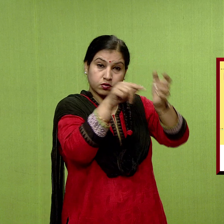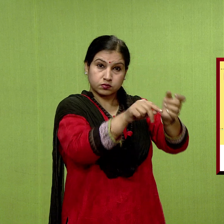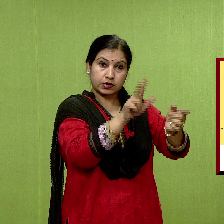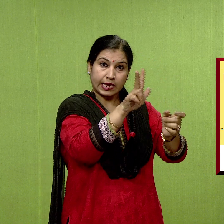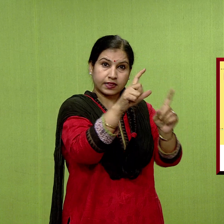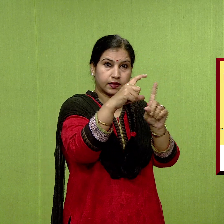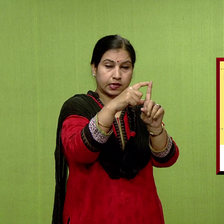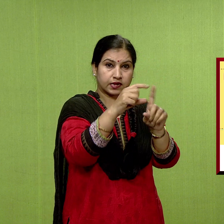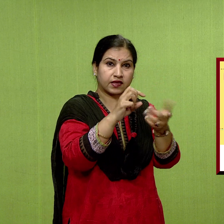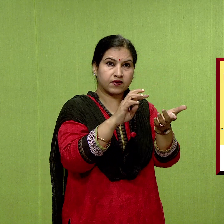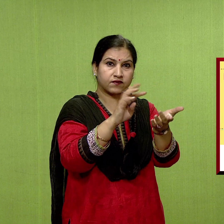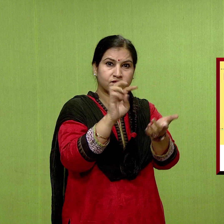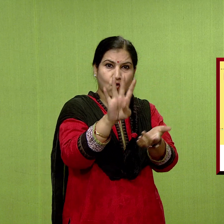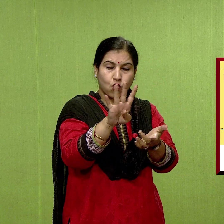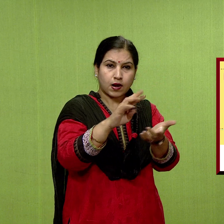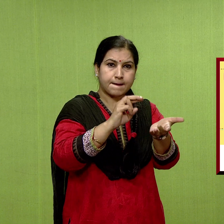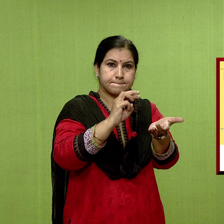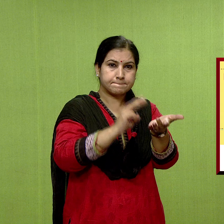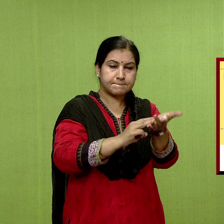4 minutes north